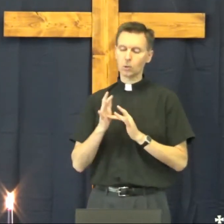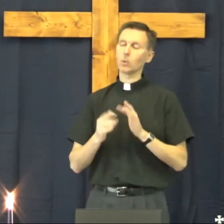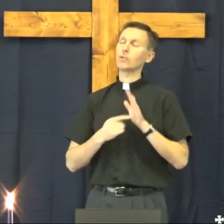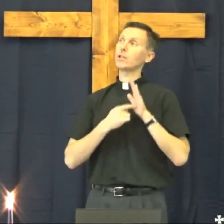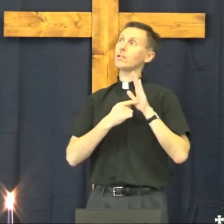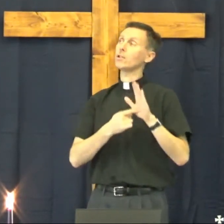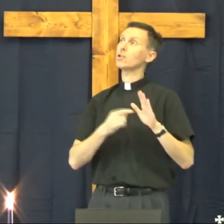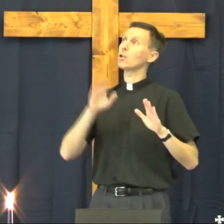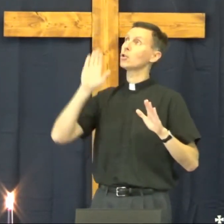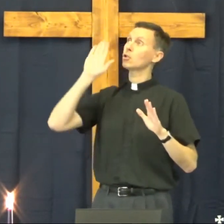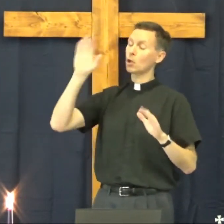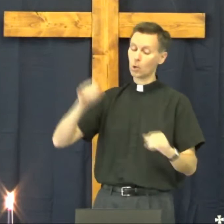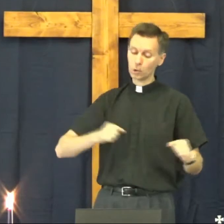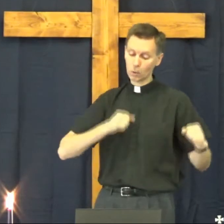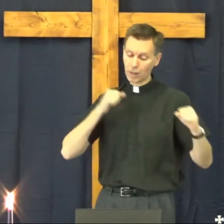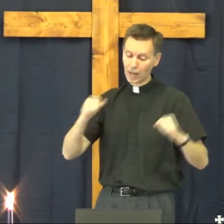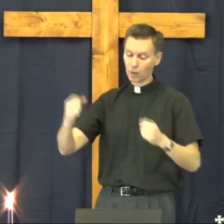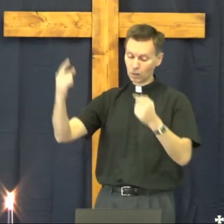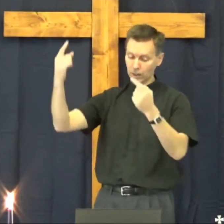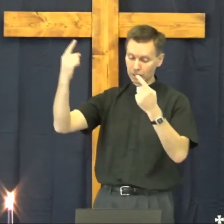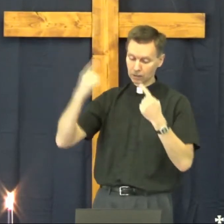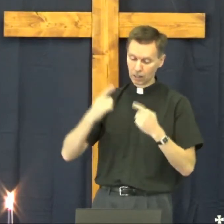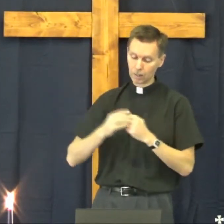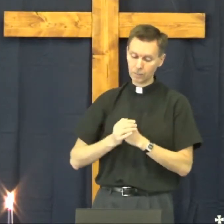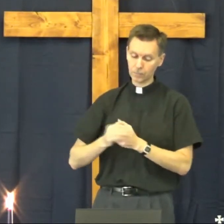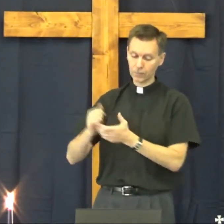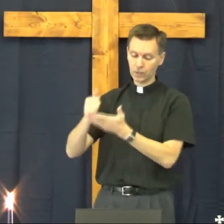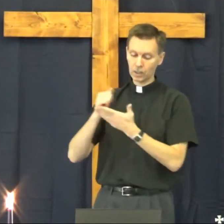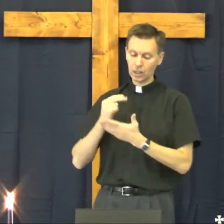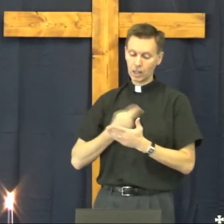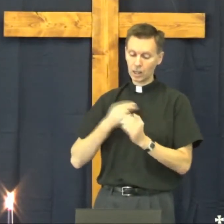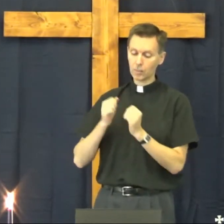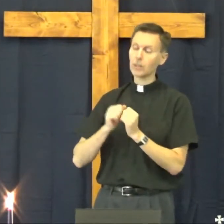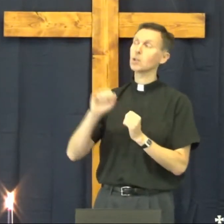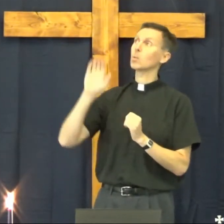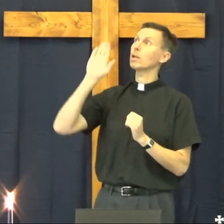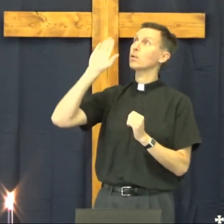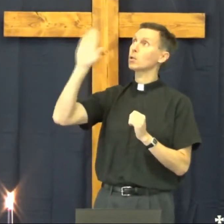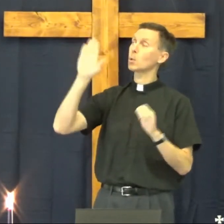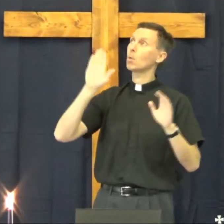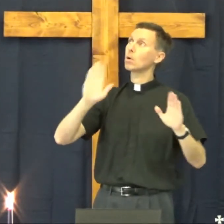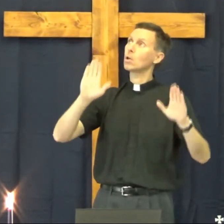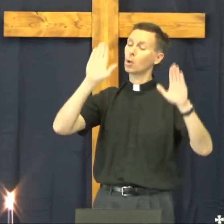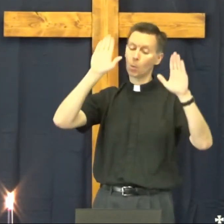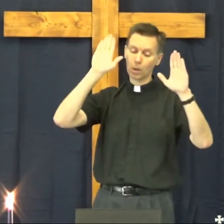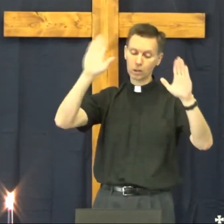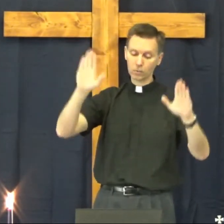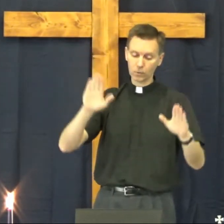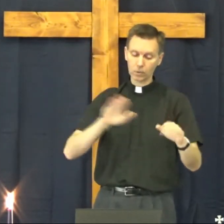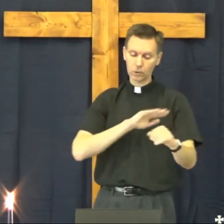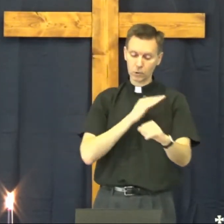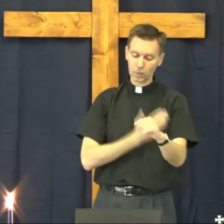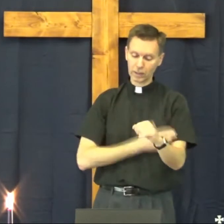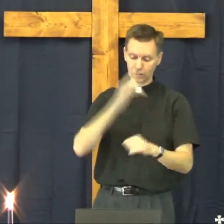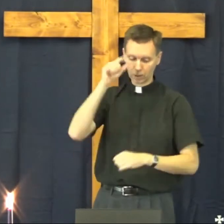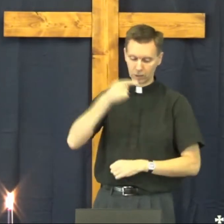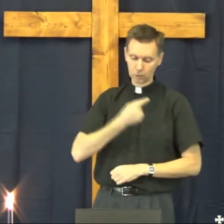Lord Jesus, show your power and come. Help us with your wonderful strength and